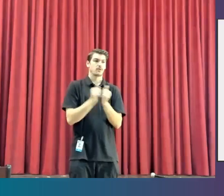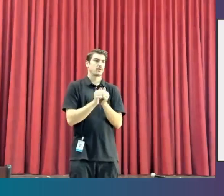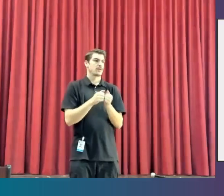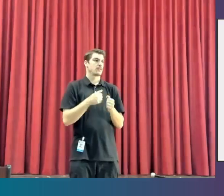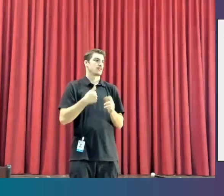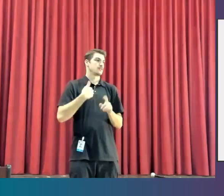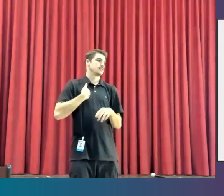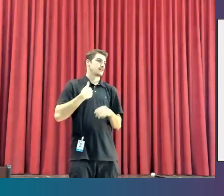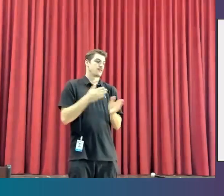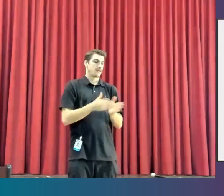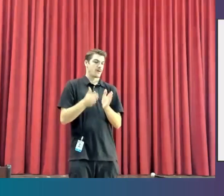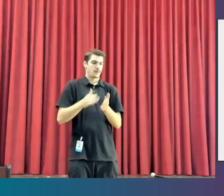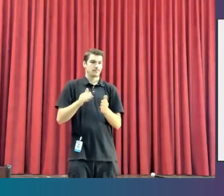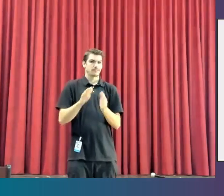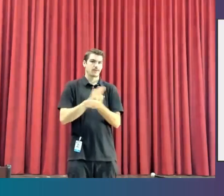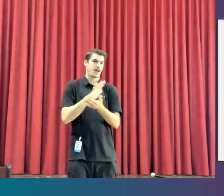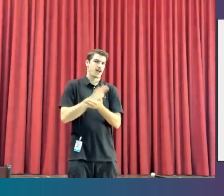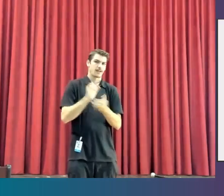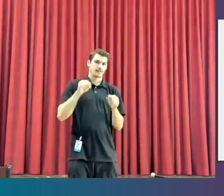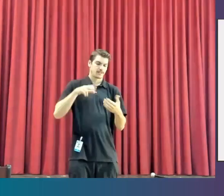guides.